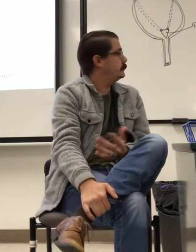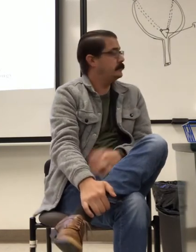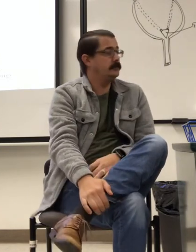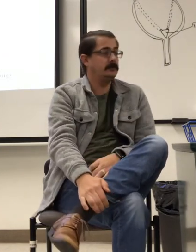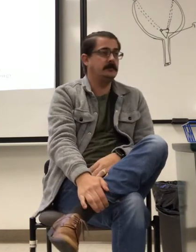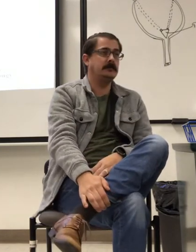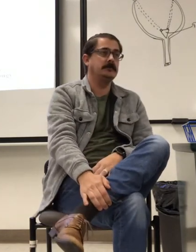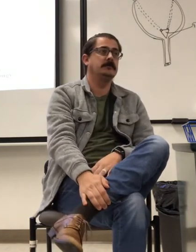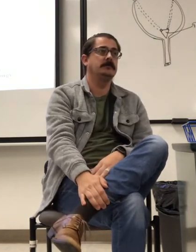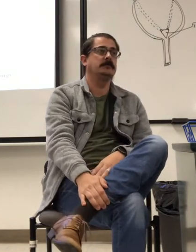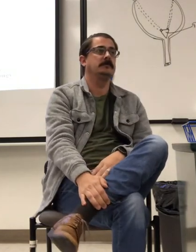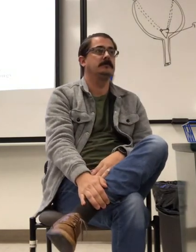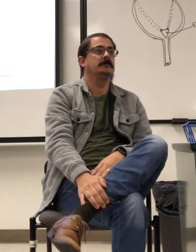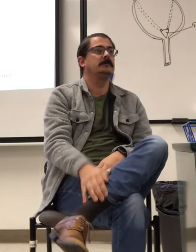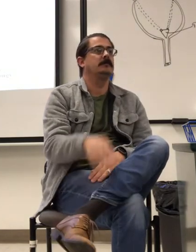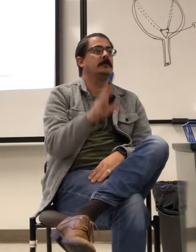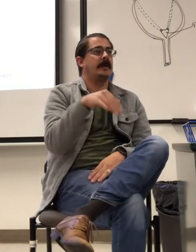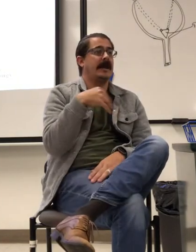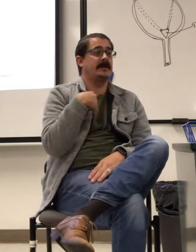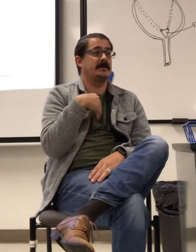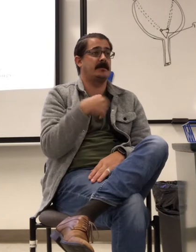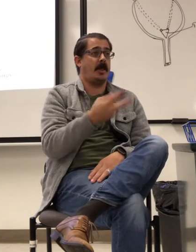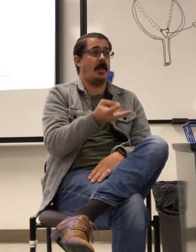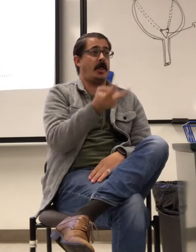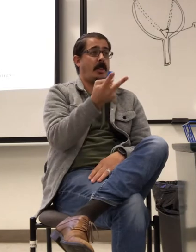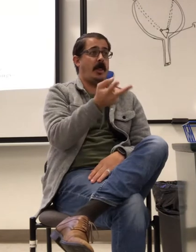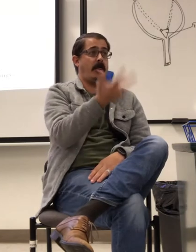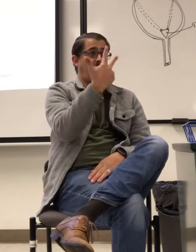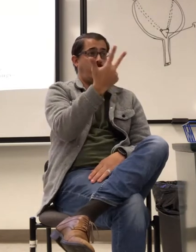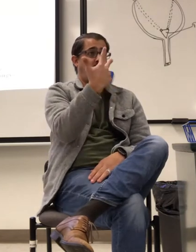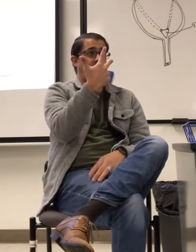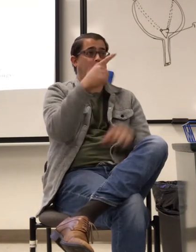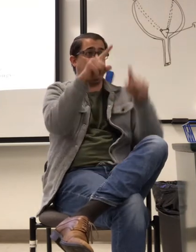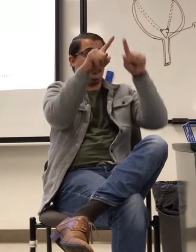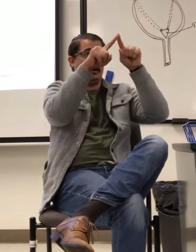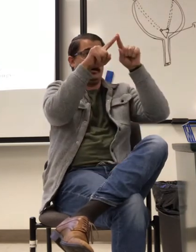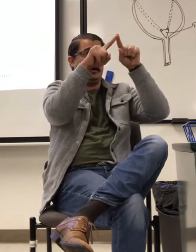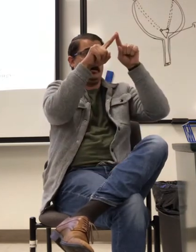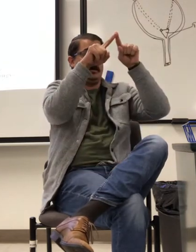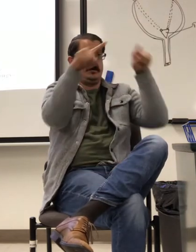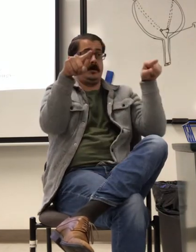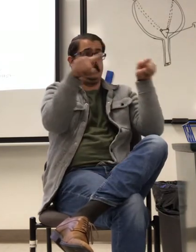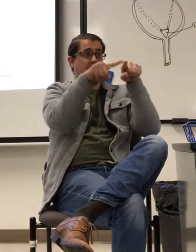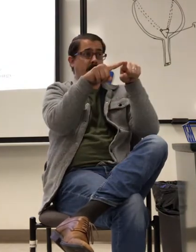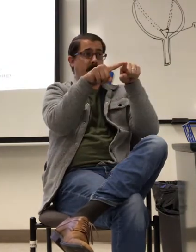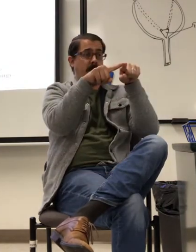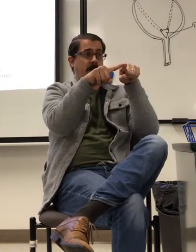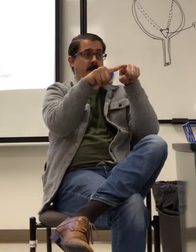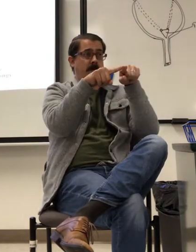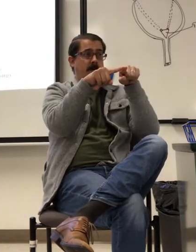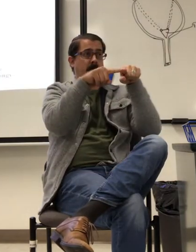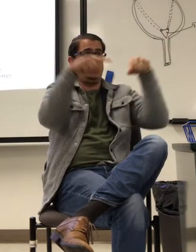And the bladder trigone, it has 3 points, right? And you can see two of the corners are